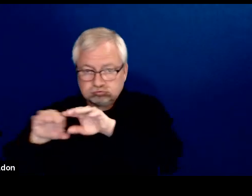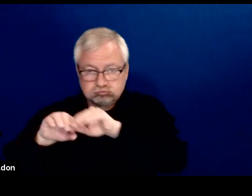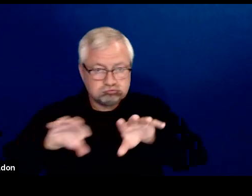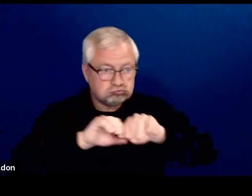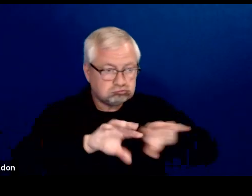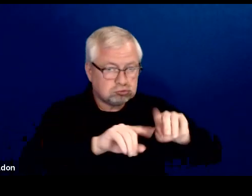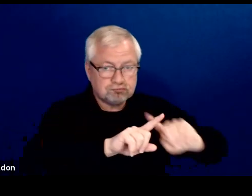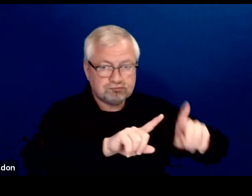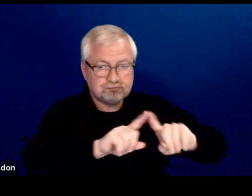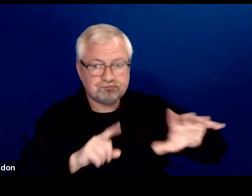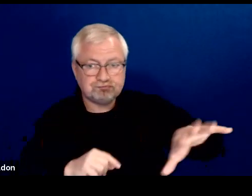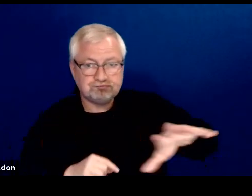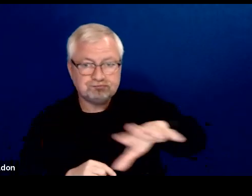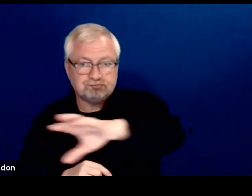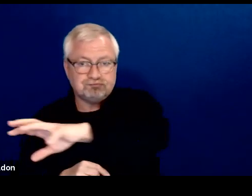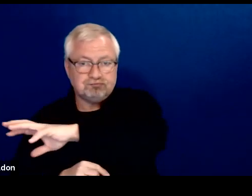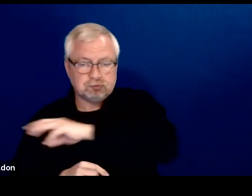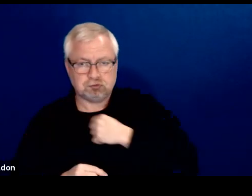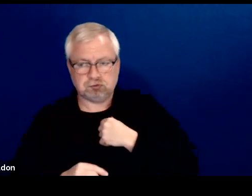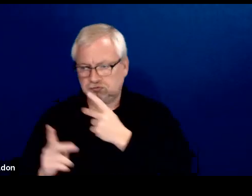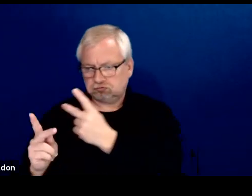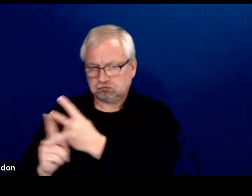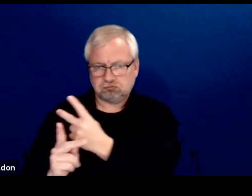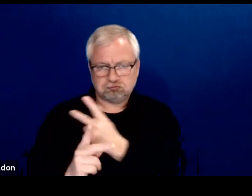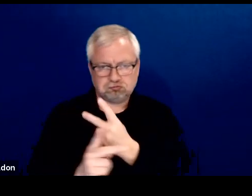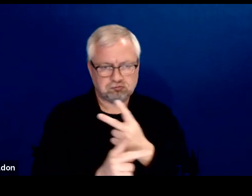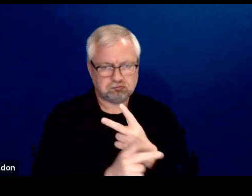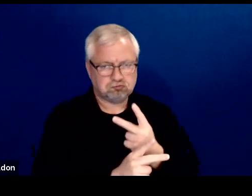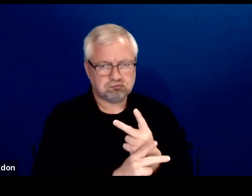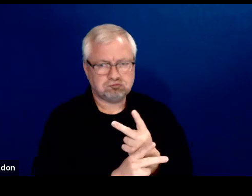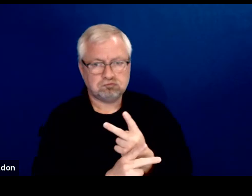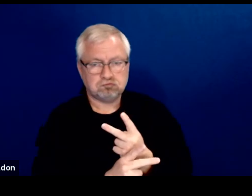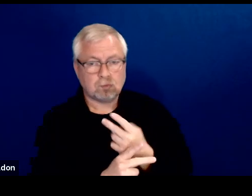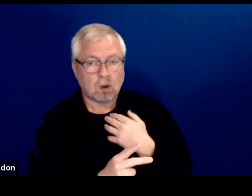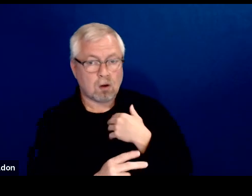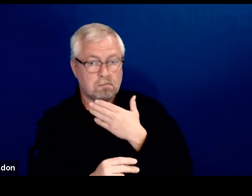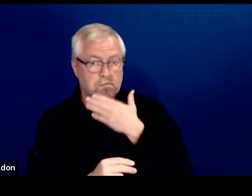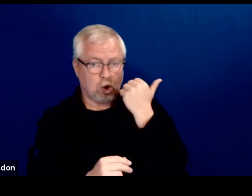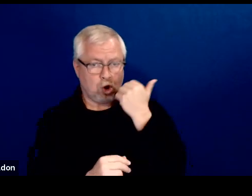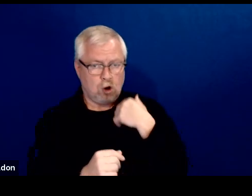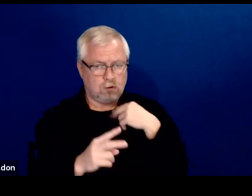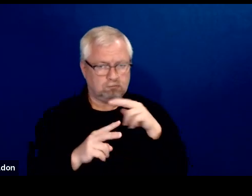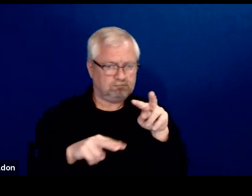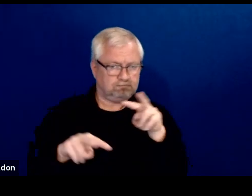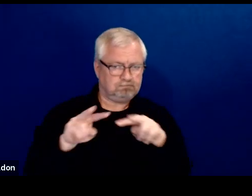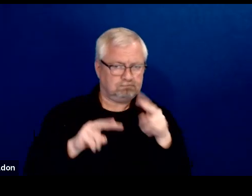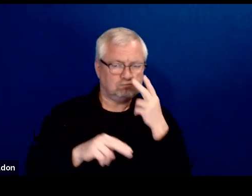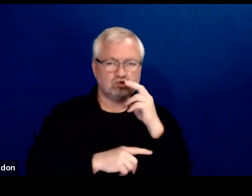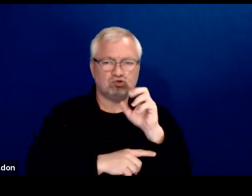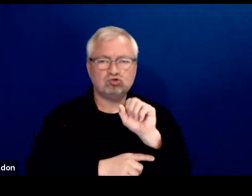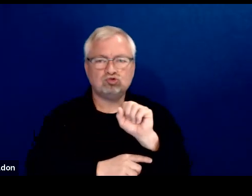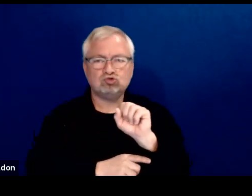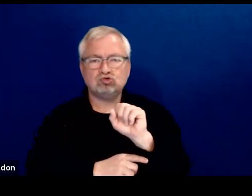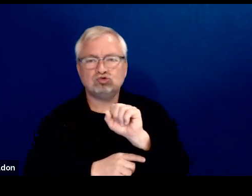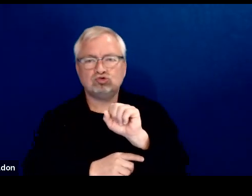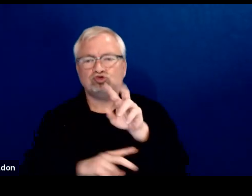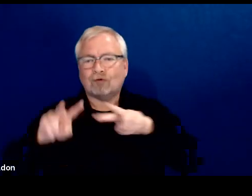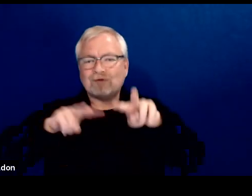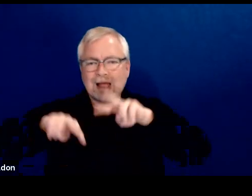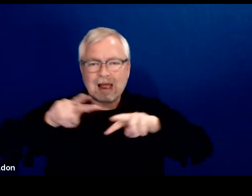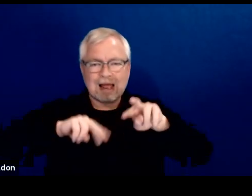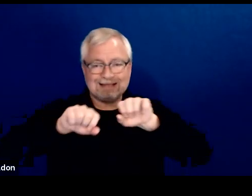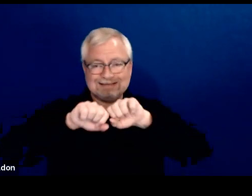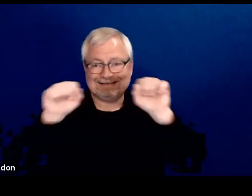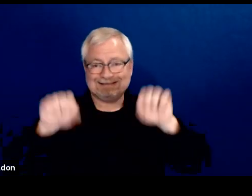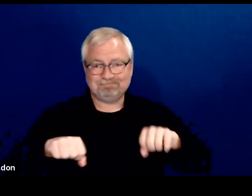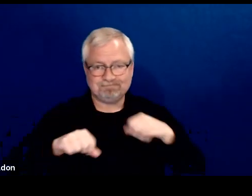more robust surveillance system to look at influenza-like illnesses around the state, see how those patterns are changing, is going to